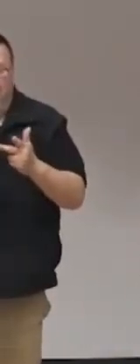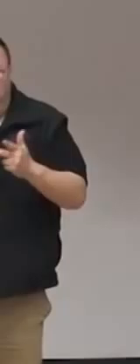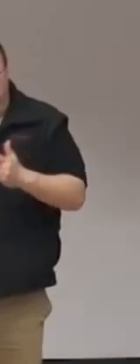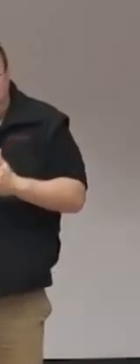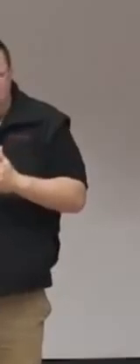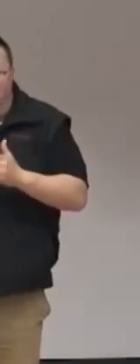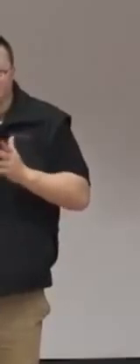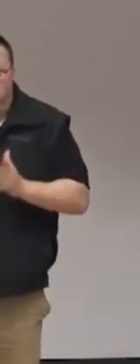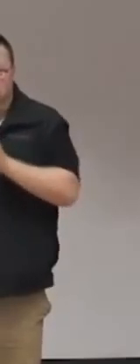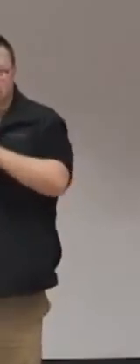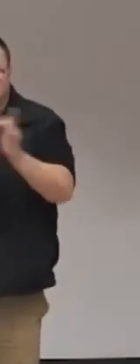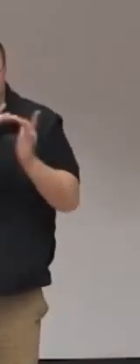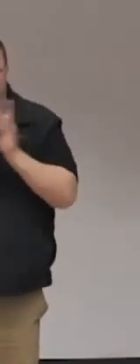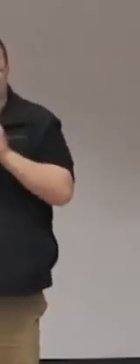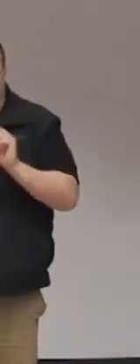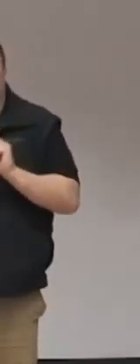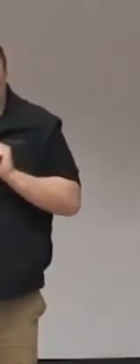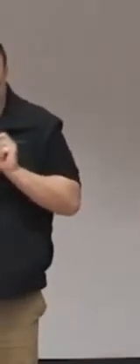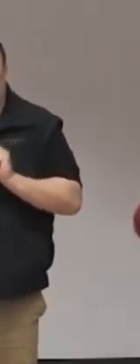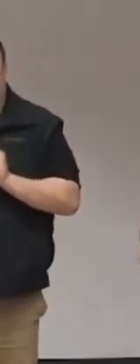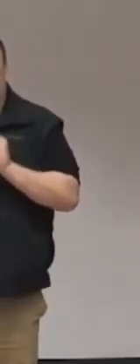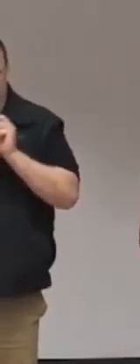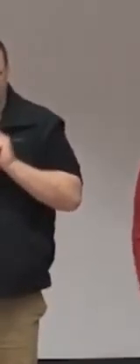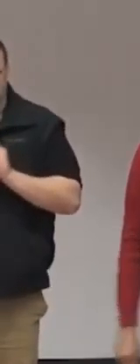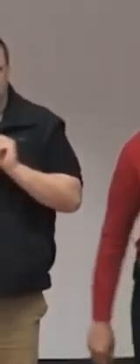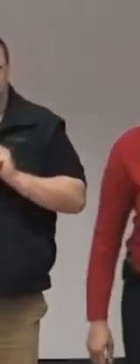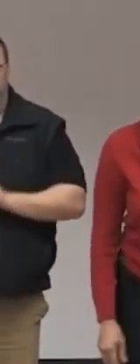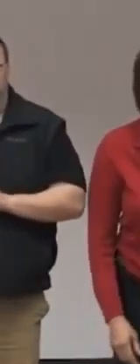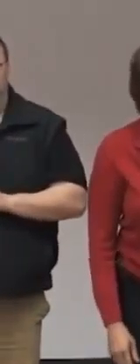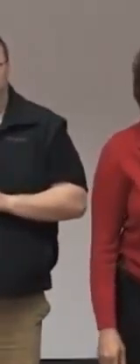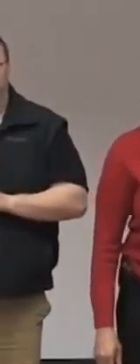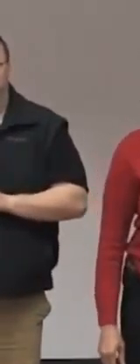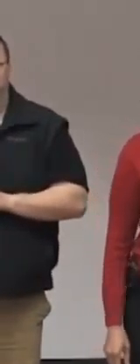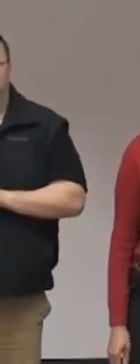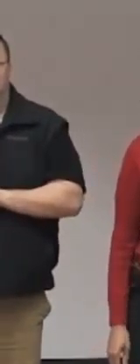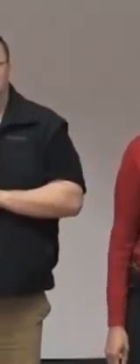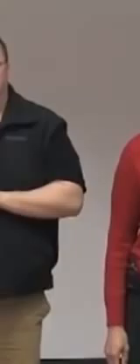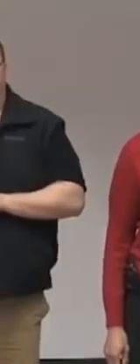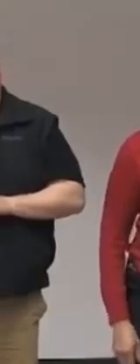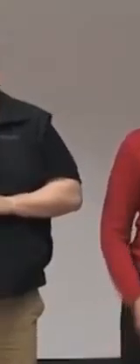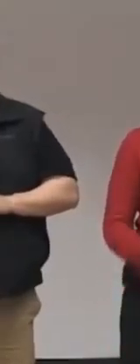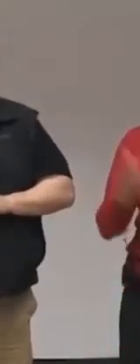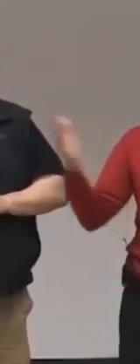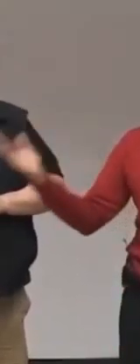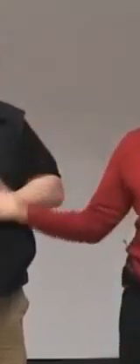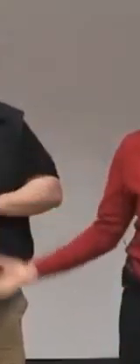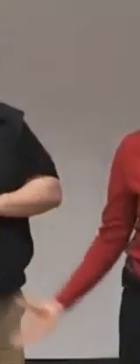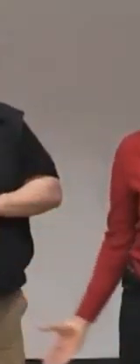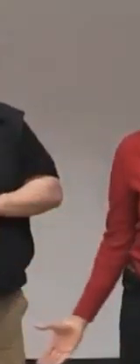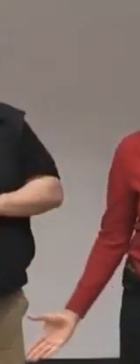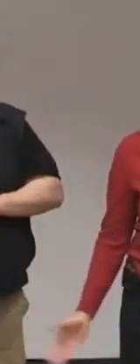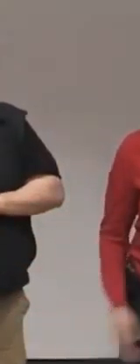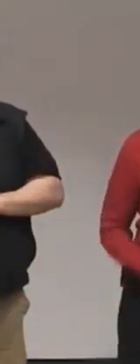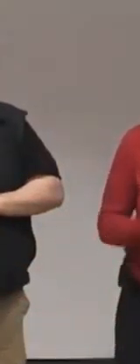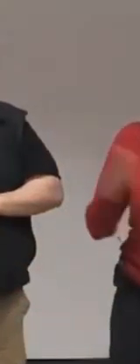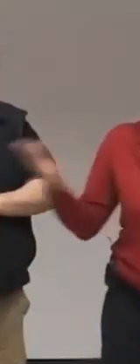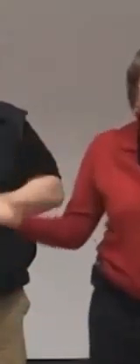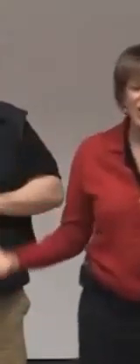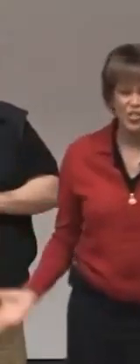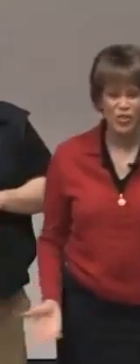terrorist network that's being built in Sudan. And Peter said, you know what? That's a national story,